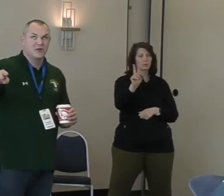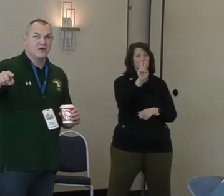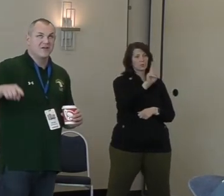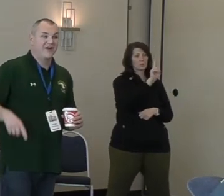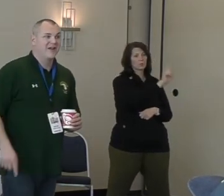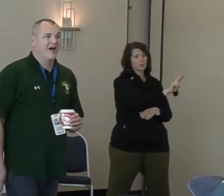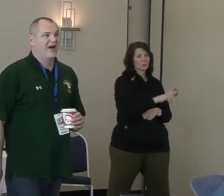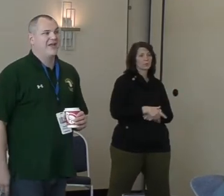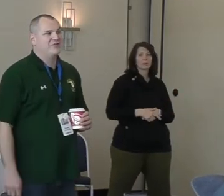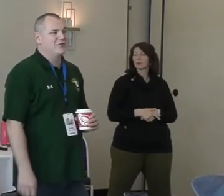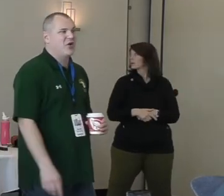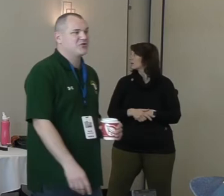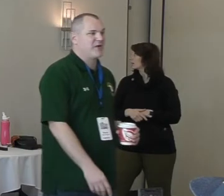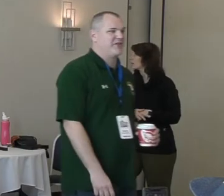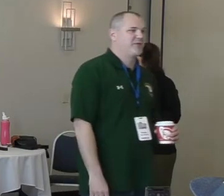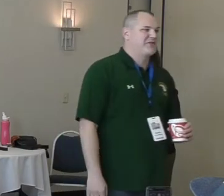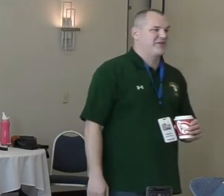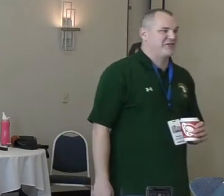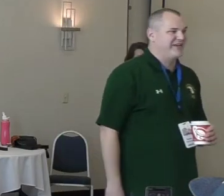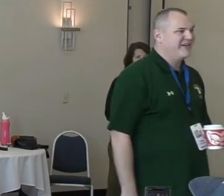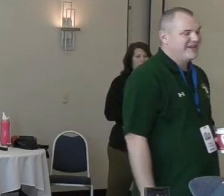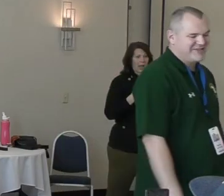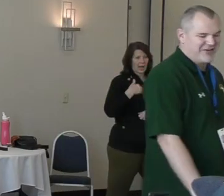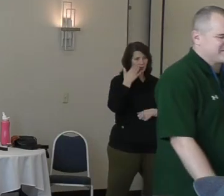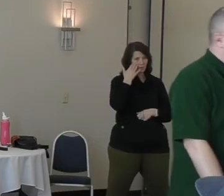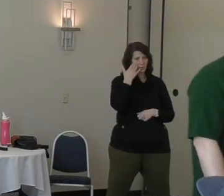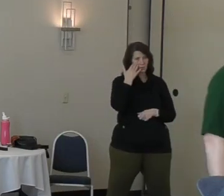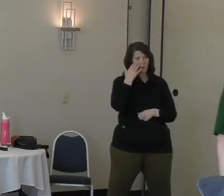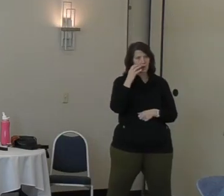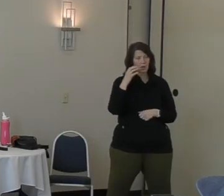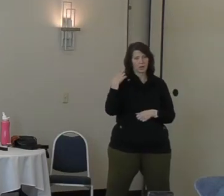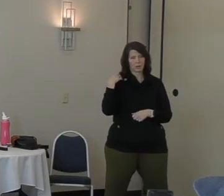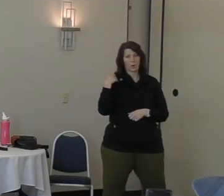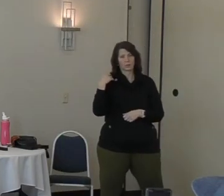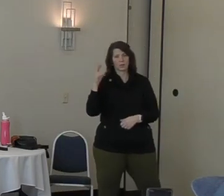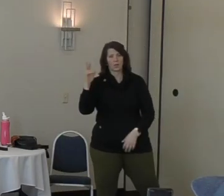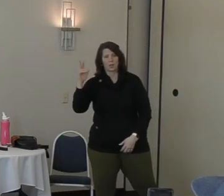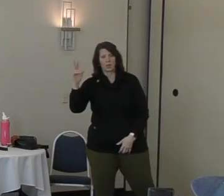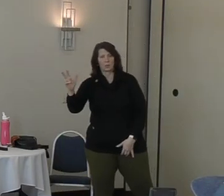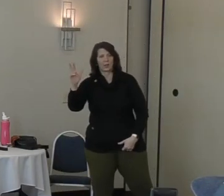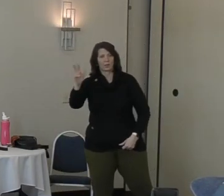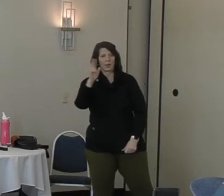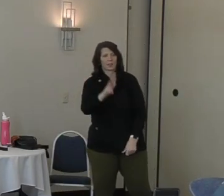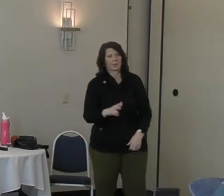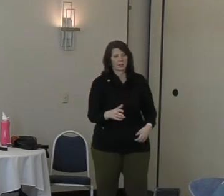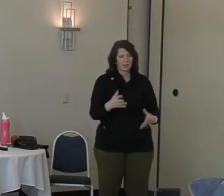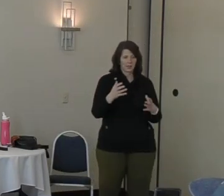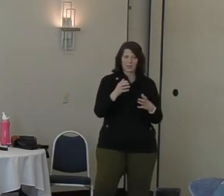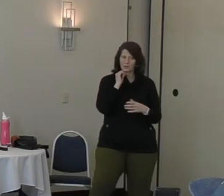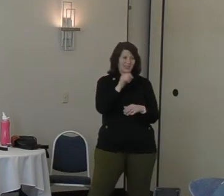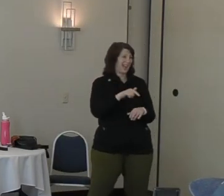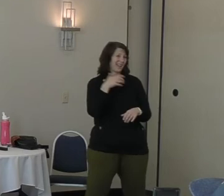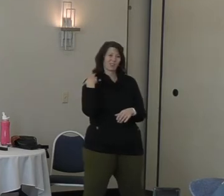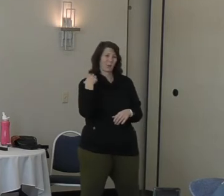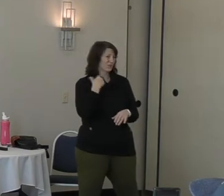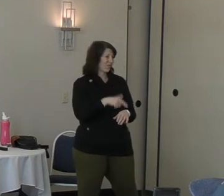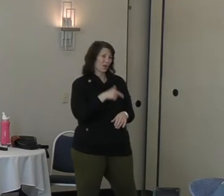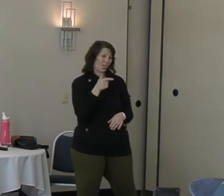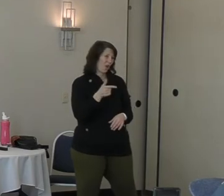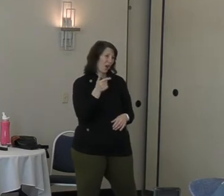2-4-2, 2-2-2-2, right? I had a new coach ran a 3-3-3. Don't ask me how the hell that works. He wasn't a coach for very long. That's probably